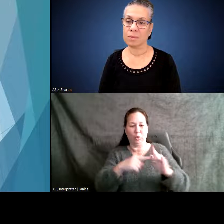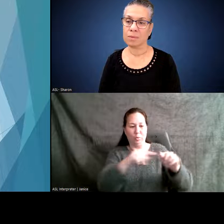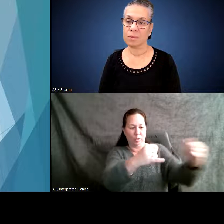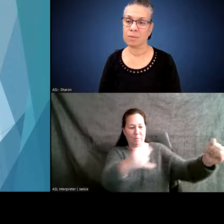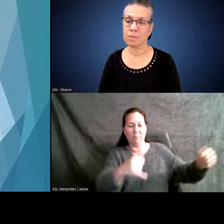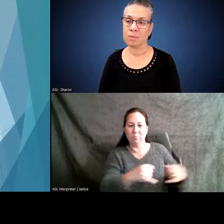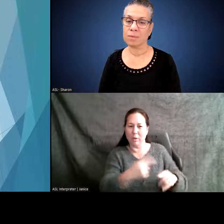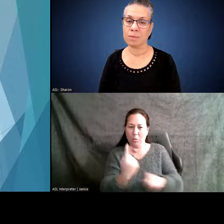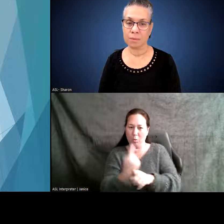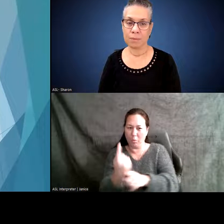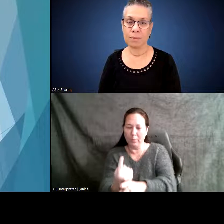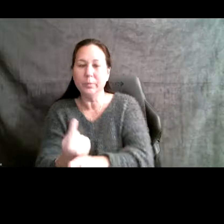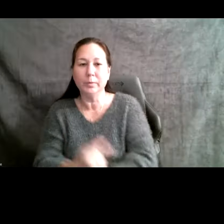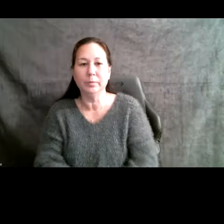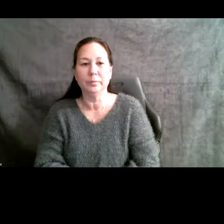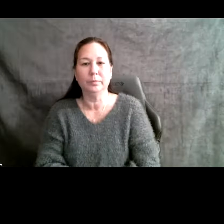to